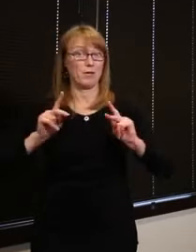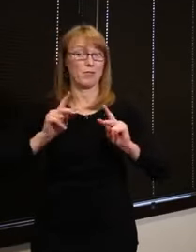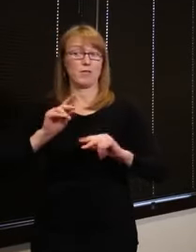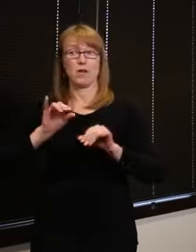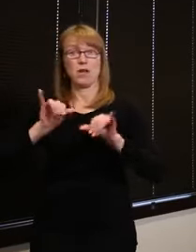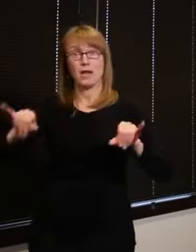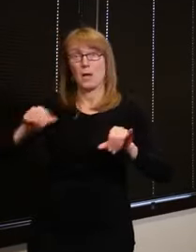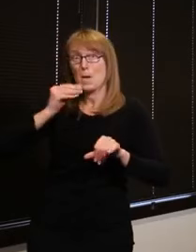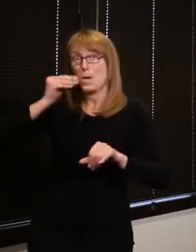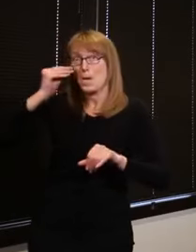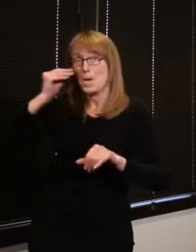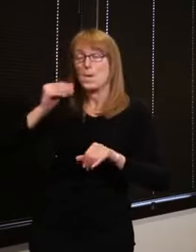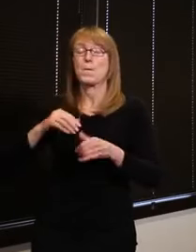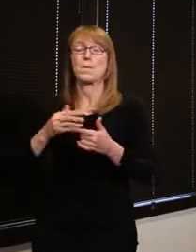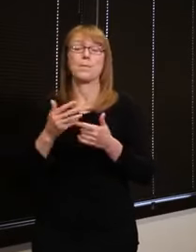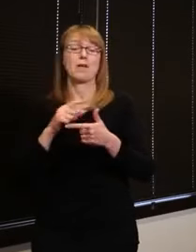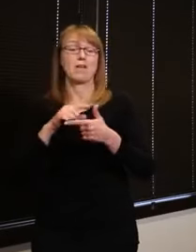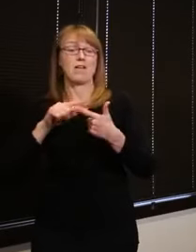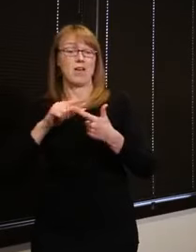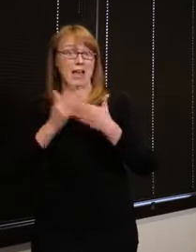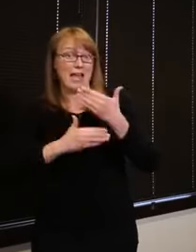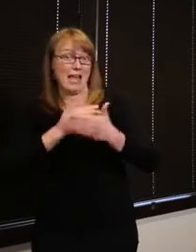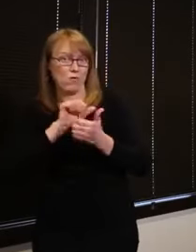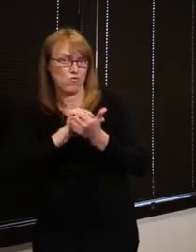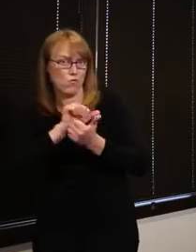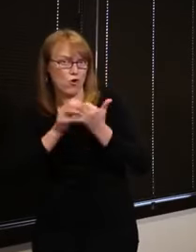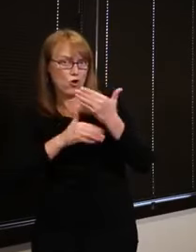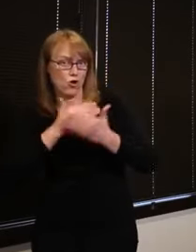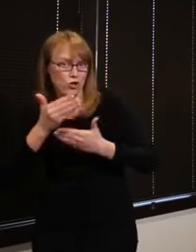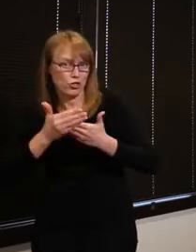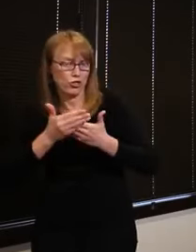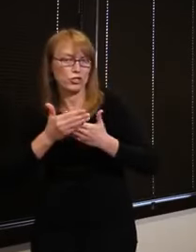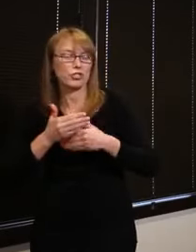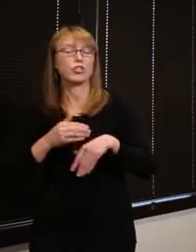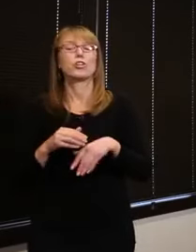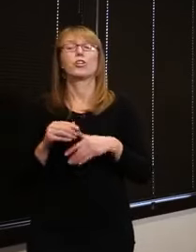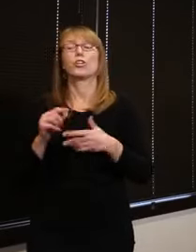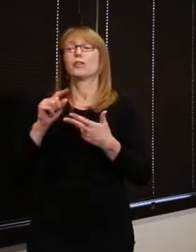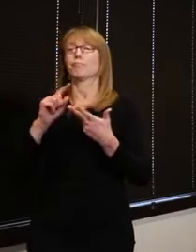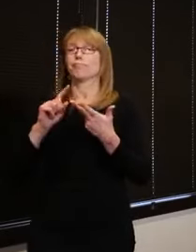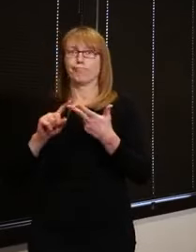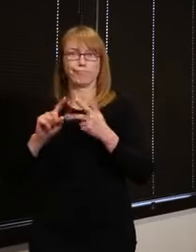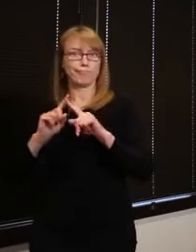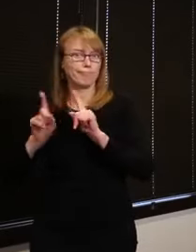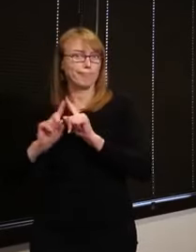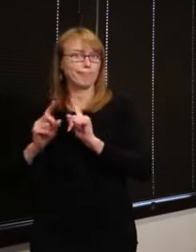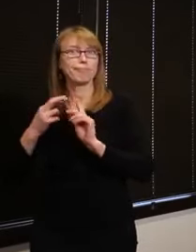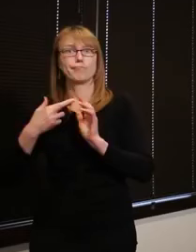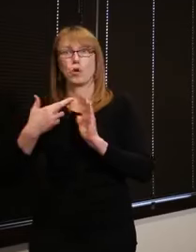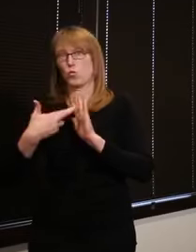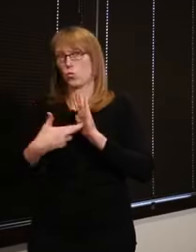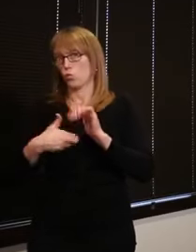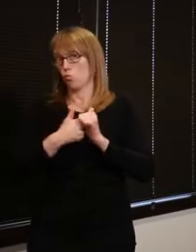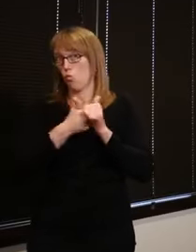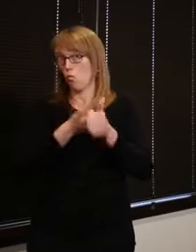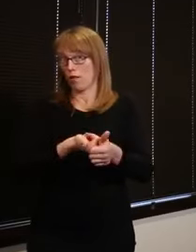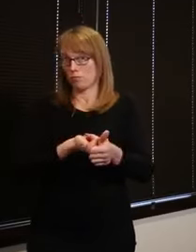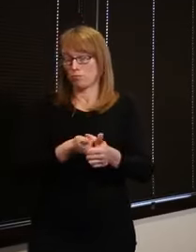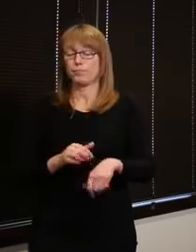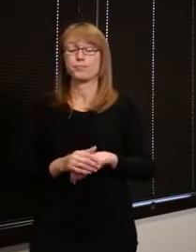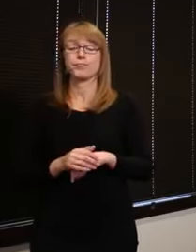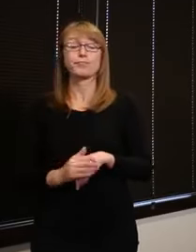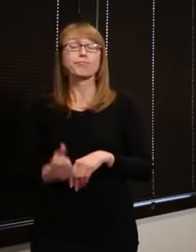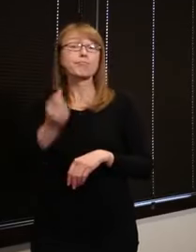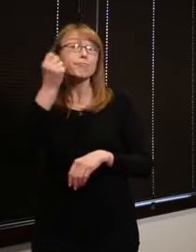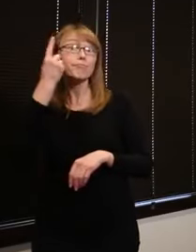remind everybody, this is an estimate of number of infected people. So this includes those people that are asymptomatic or don't have